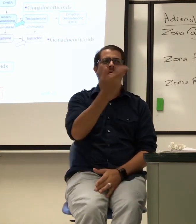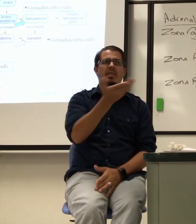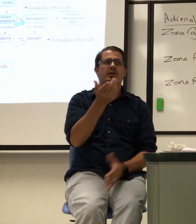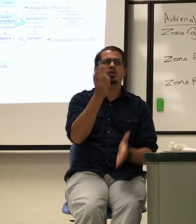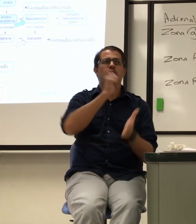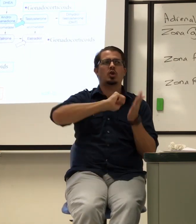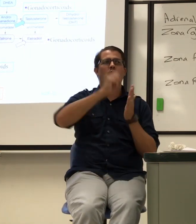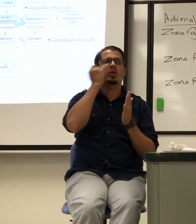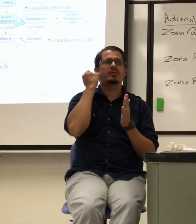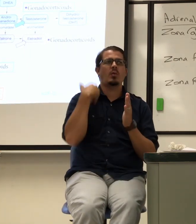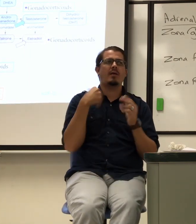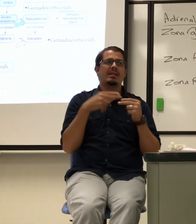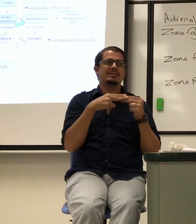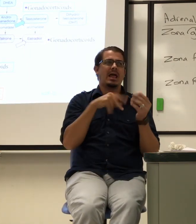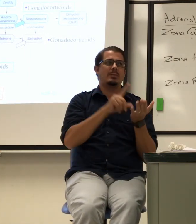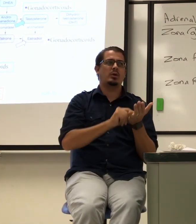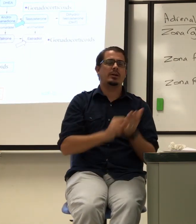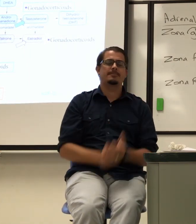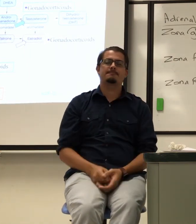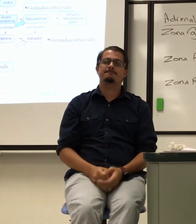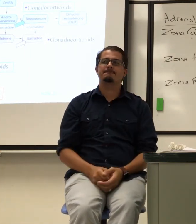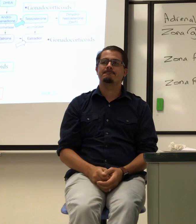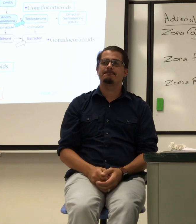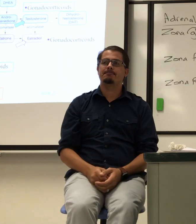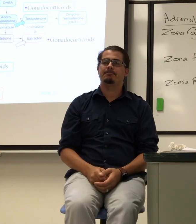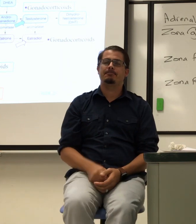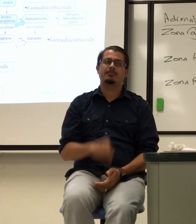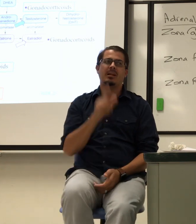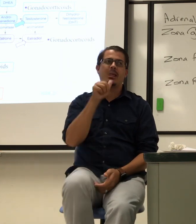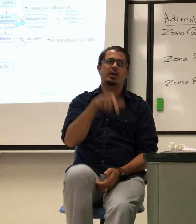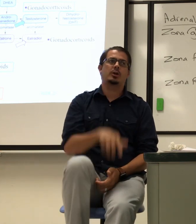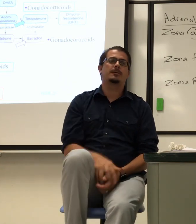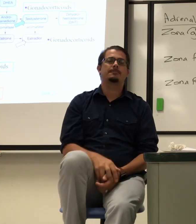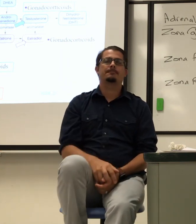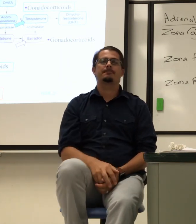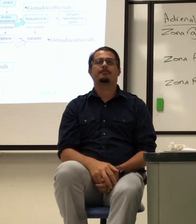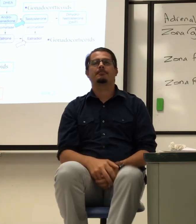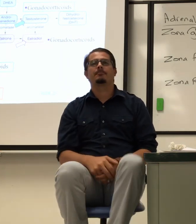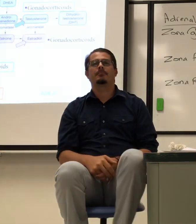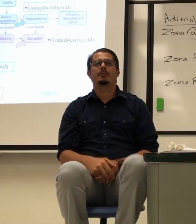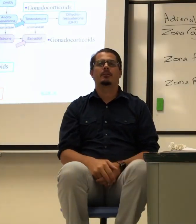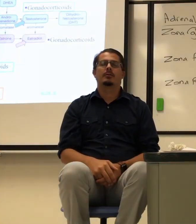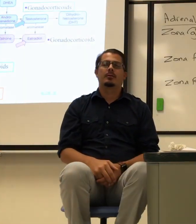got the slide printed out. Now, to kind of present the